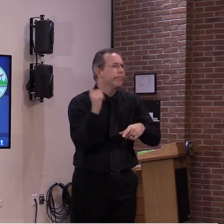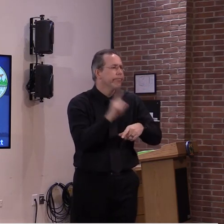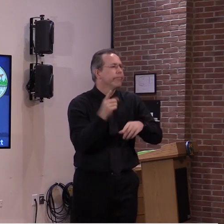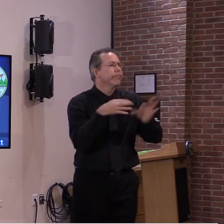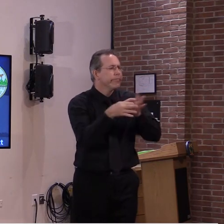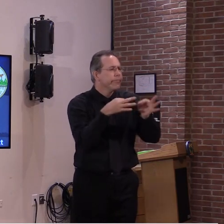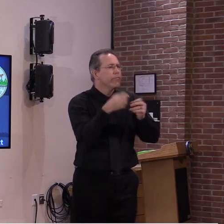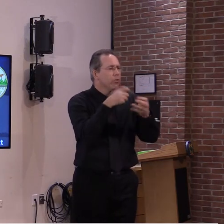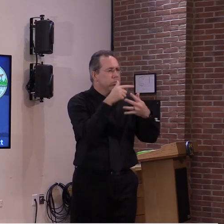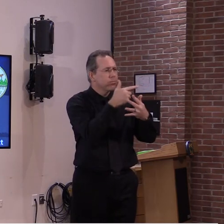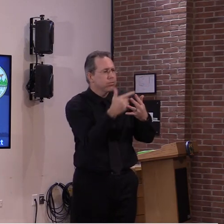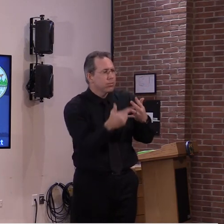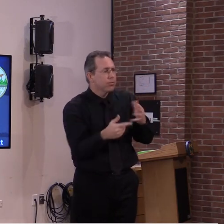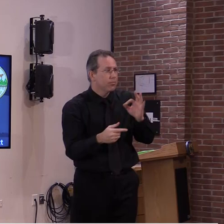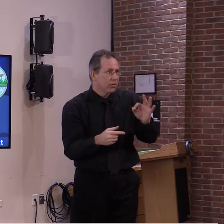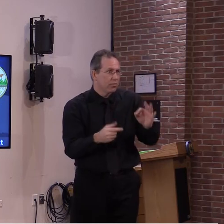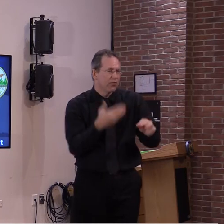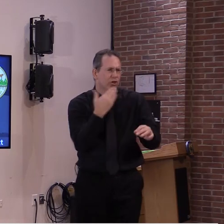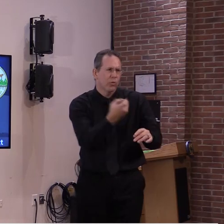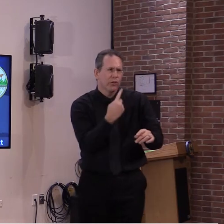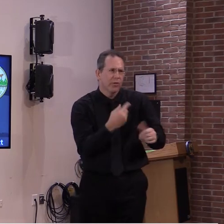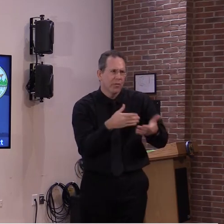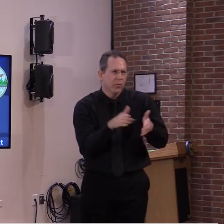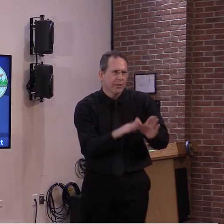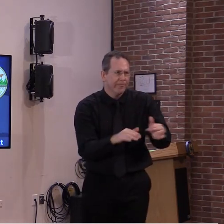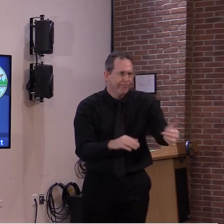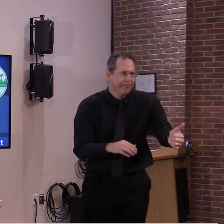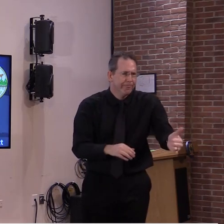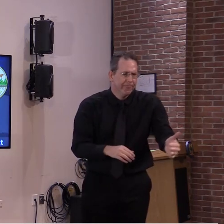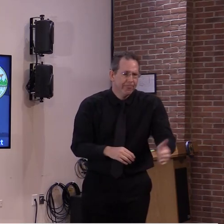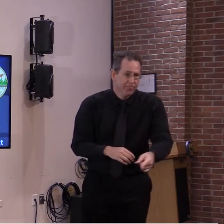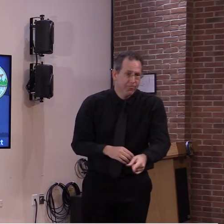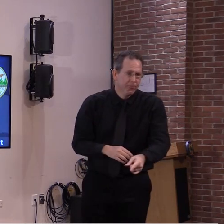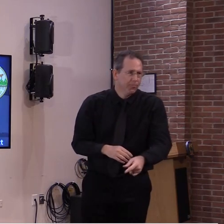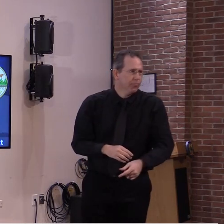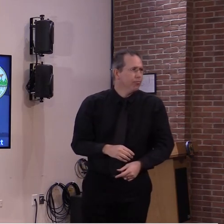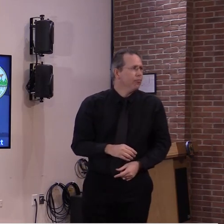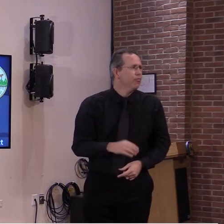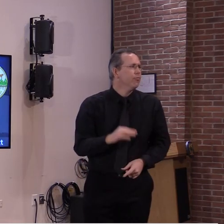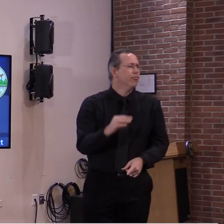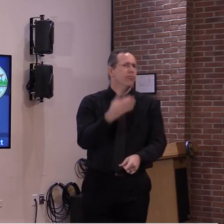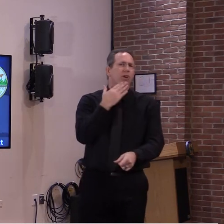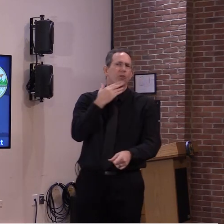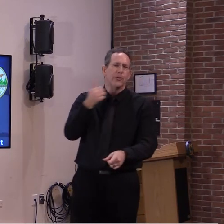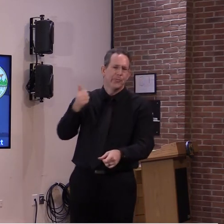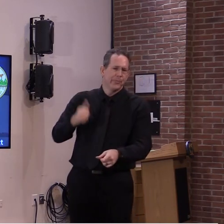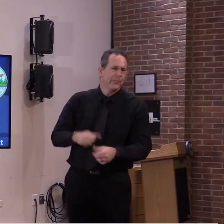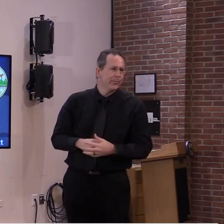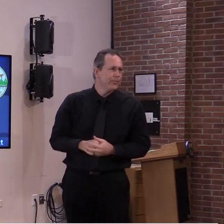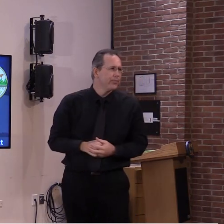Thank you for the questions. Well, great. Great. Thank you all very much.